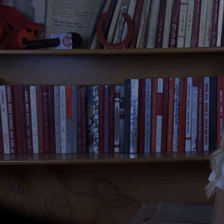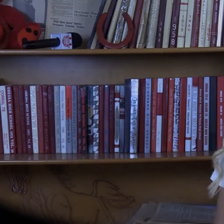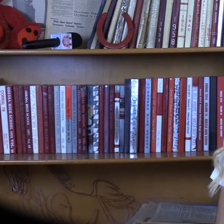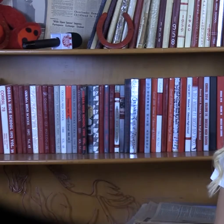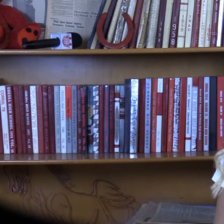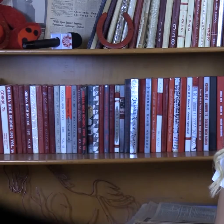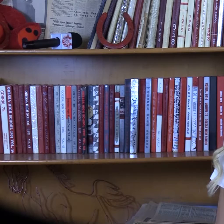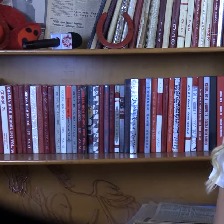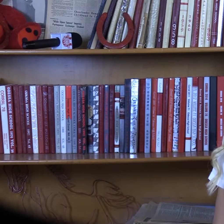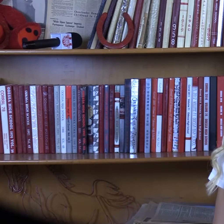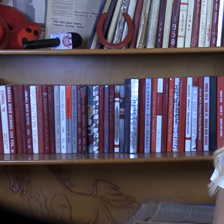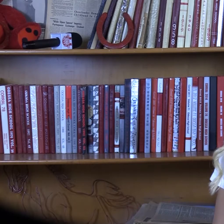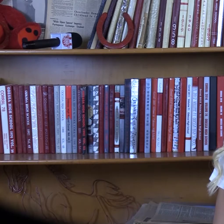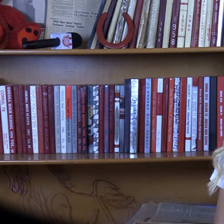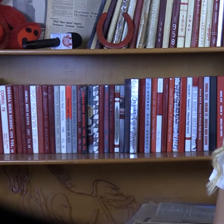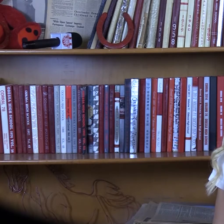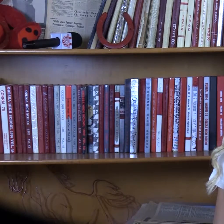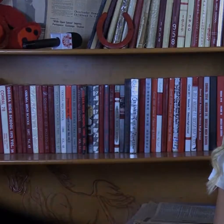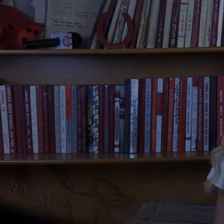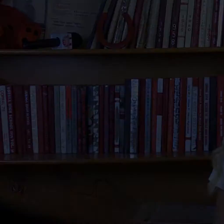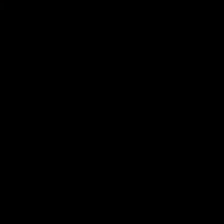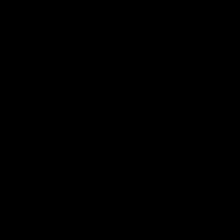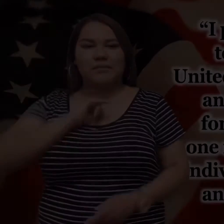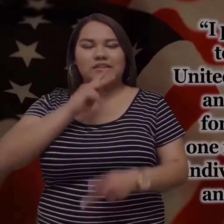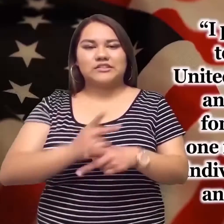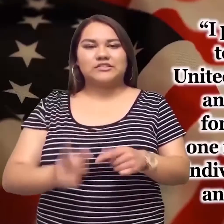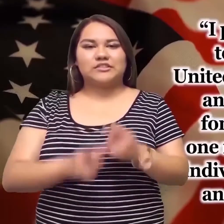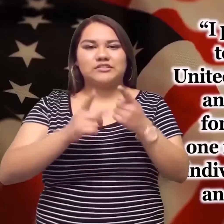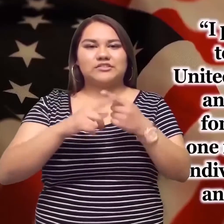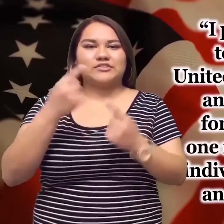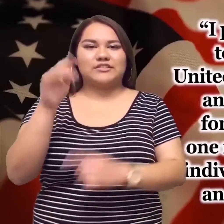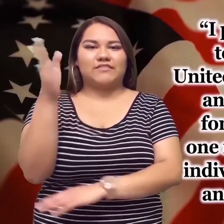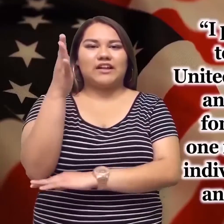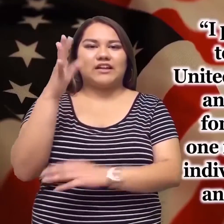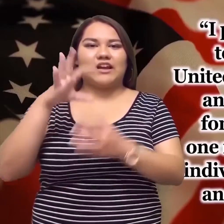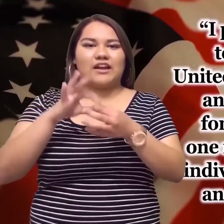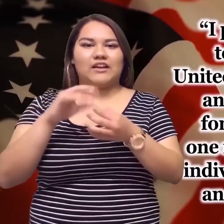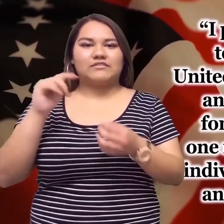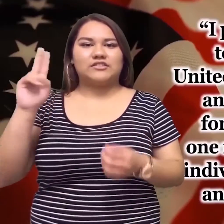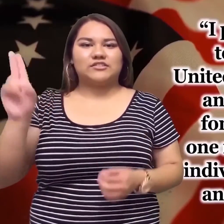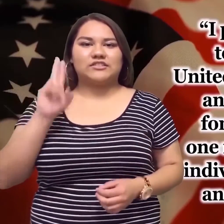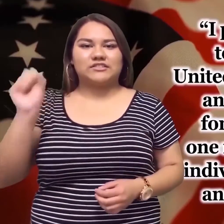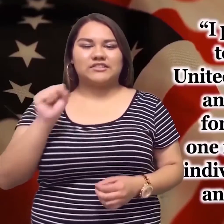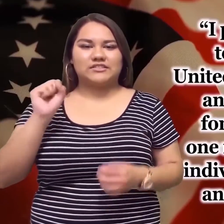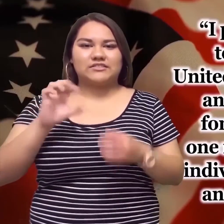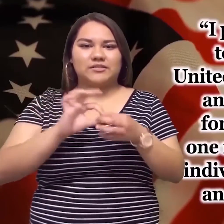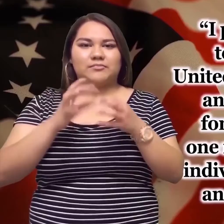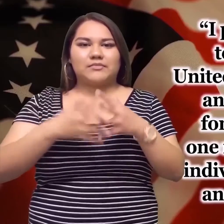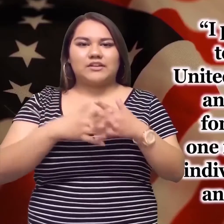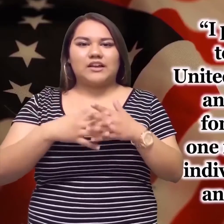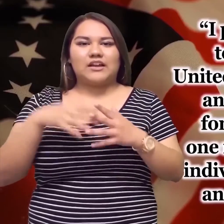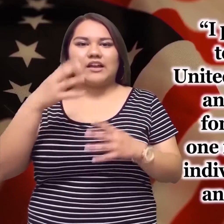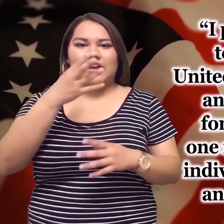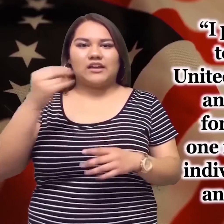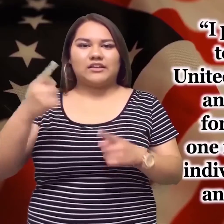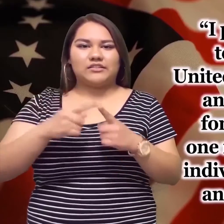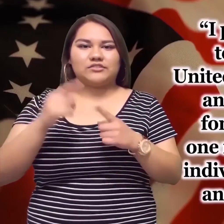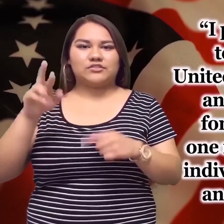Good afternoon, brokers. Please stand up for the pledges. I pledge allegiance to the flag of the United States of America and to